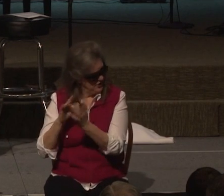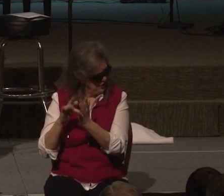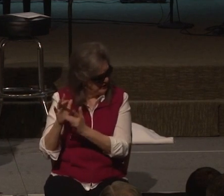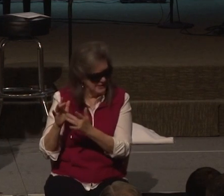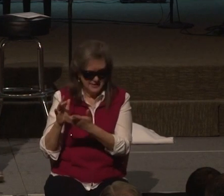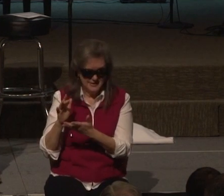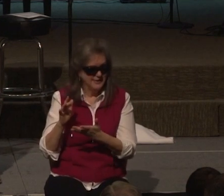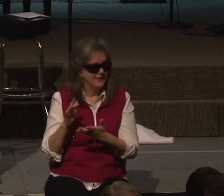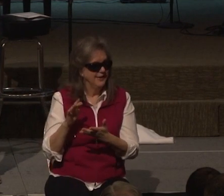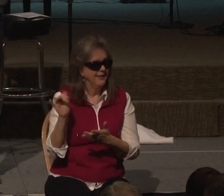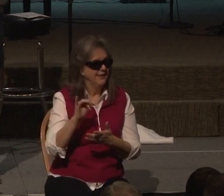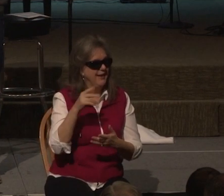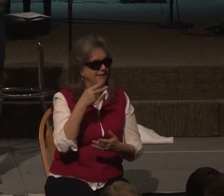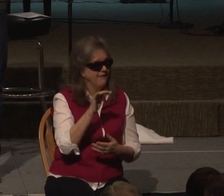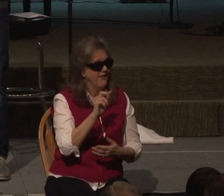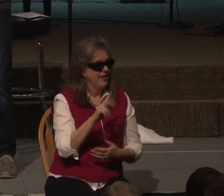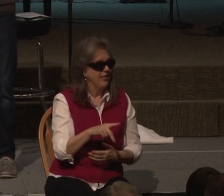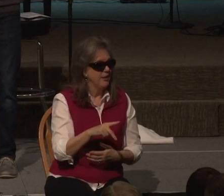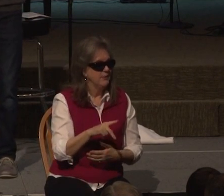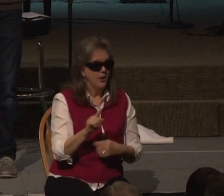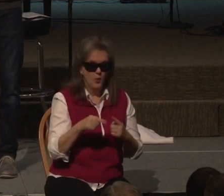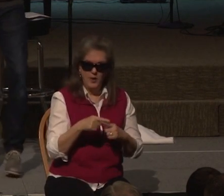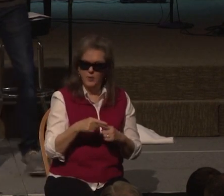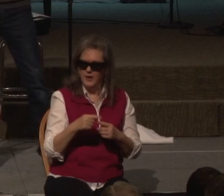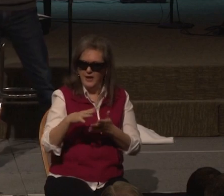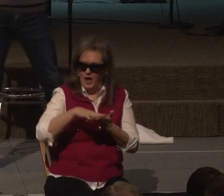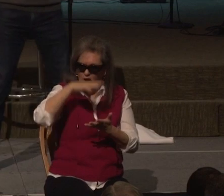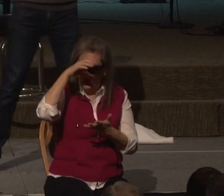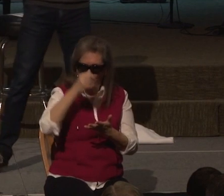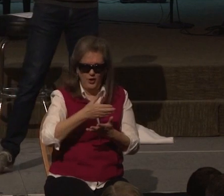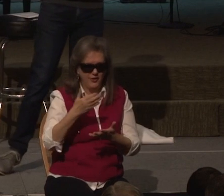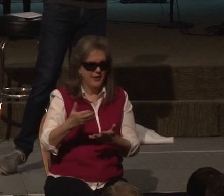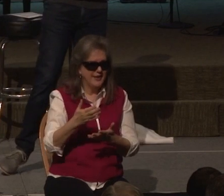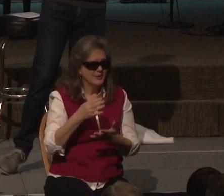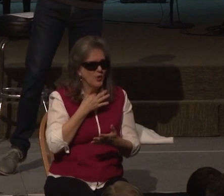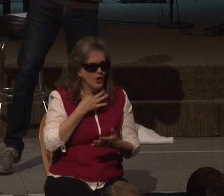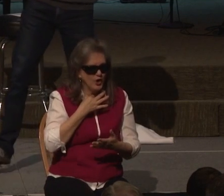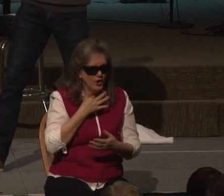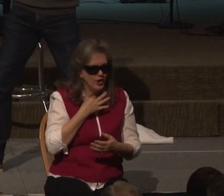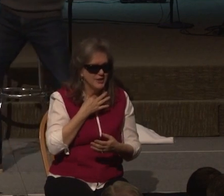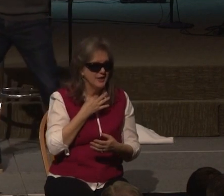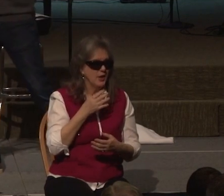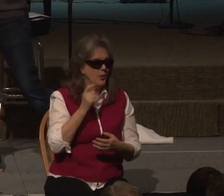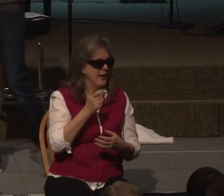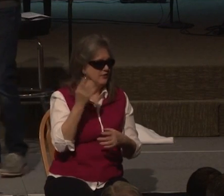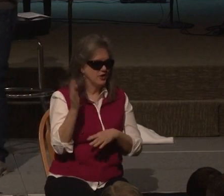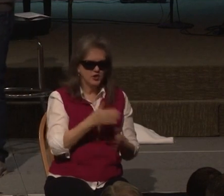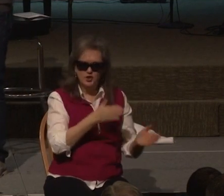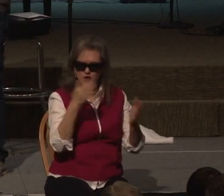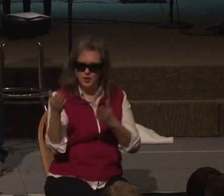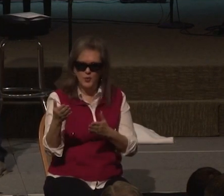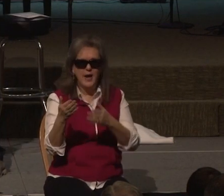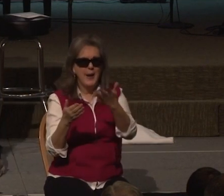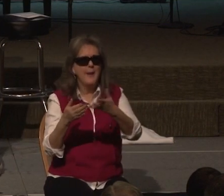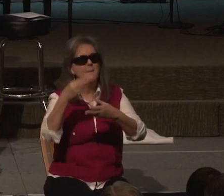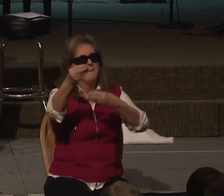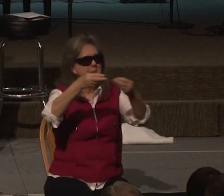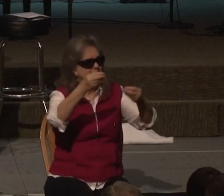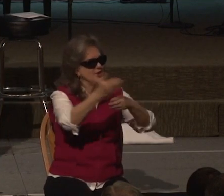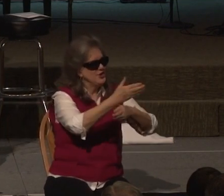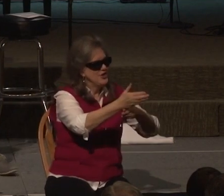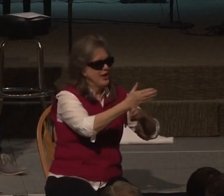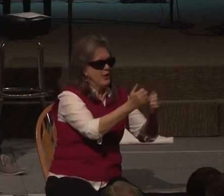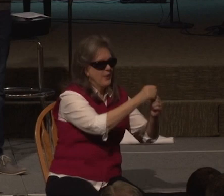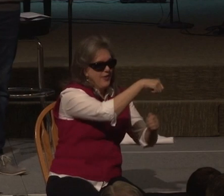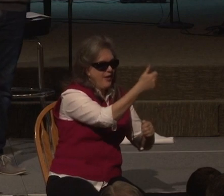See, much like Philip, when we gain things, when we are curious ourselves, we need to turn around and pass that along